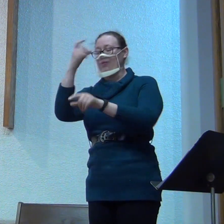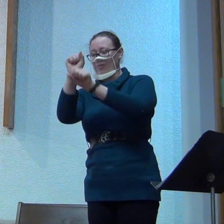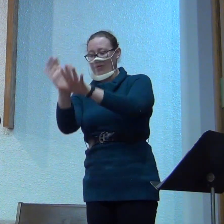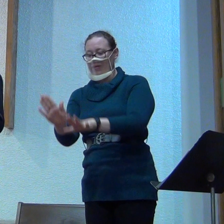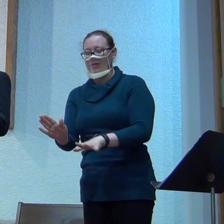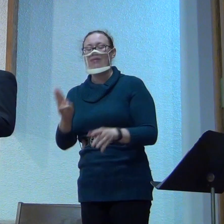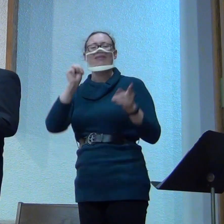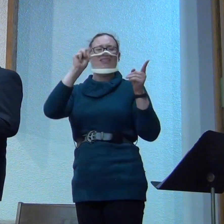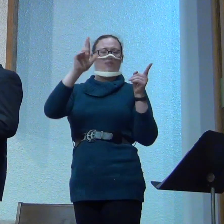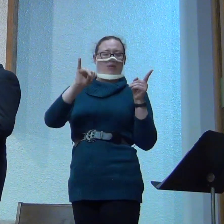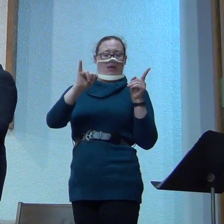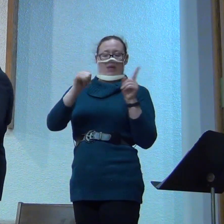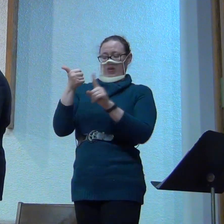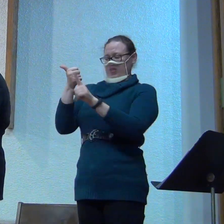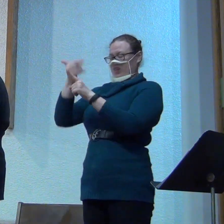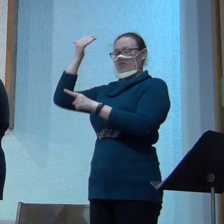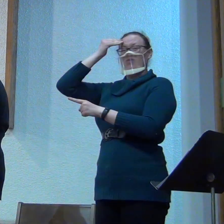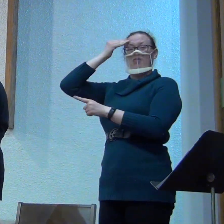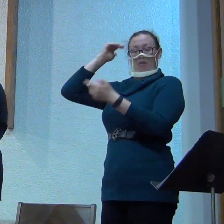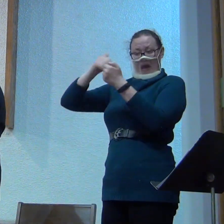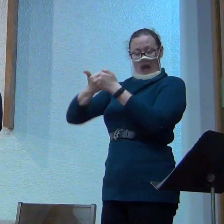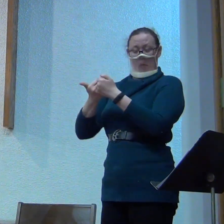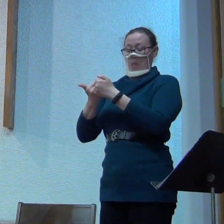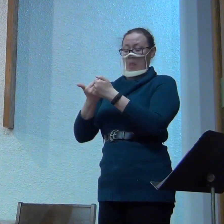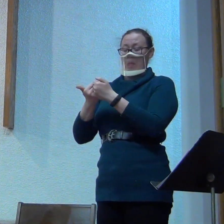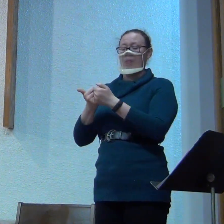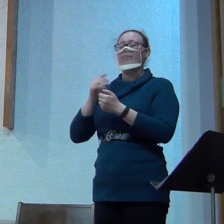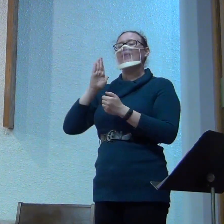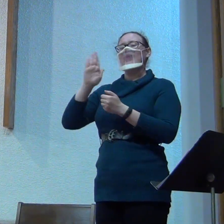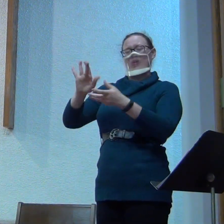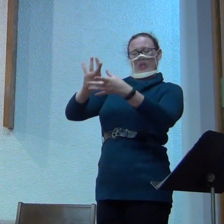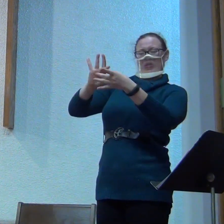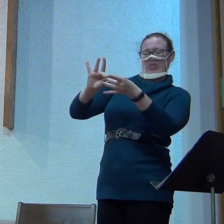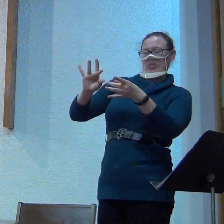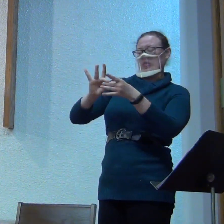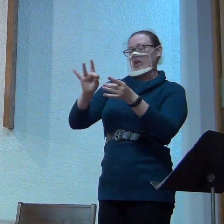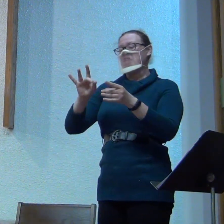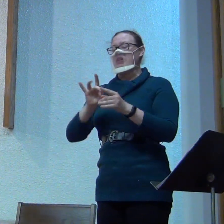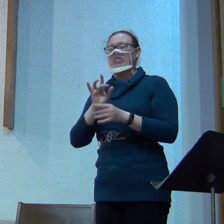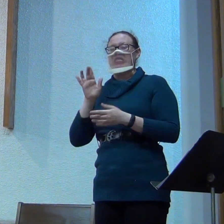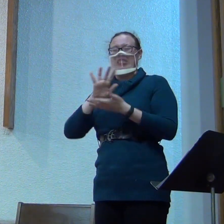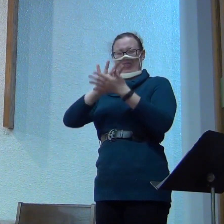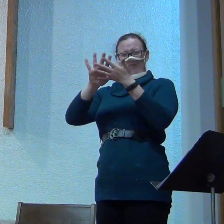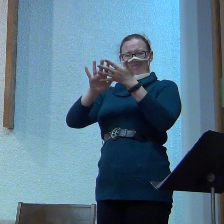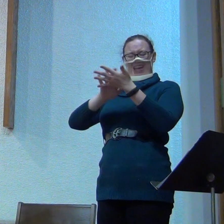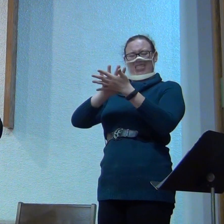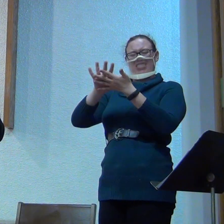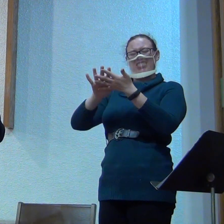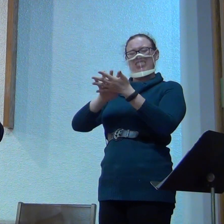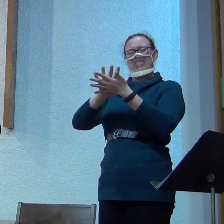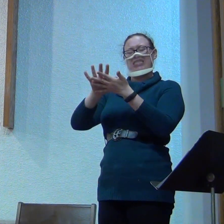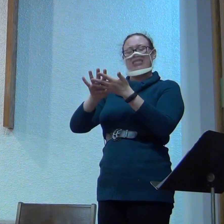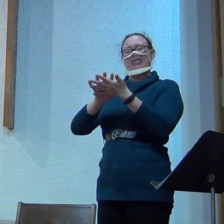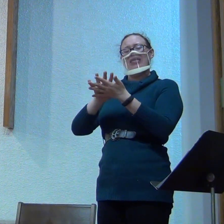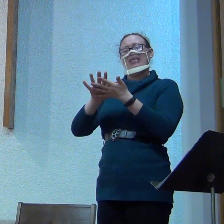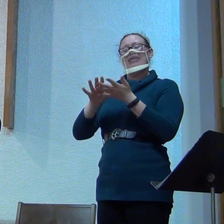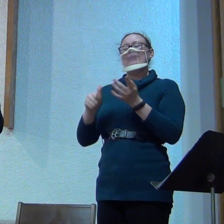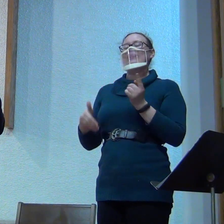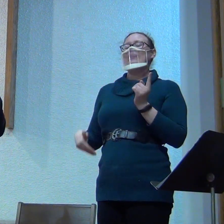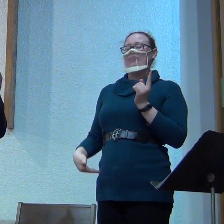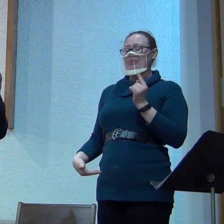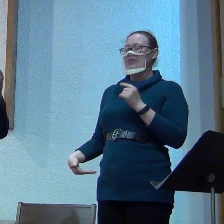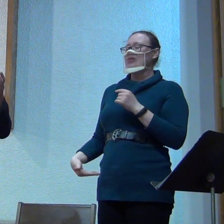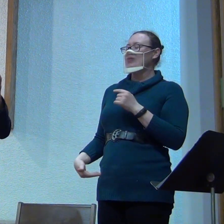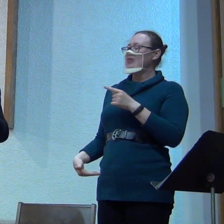Now, Mary didn't know how he was going to do it. That's why her instructions are very vague. But she knew that the